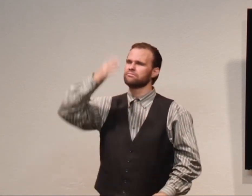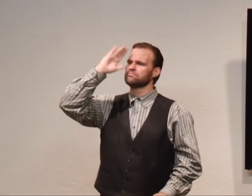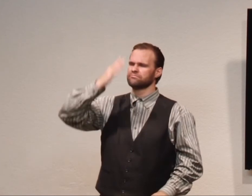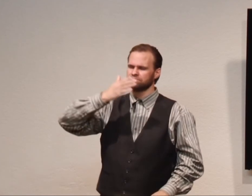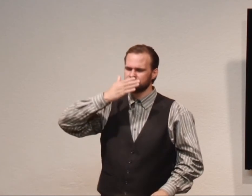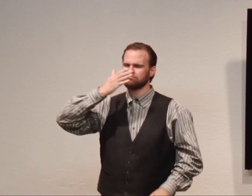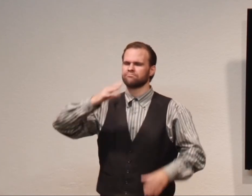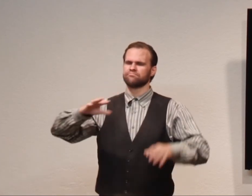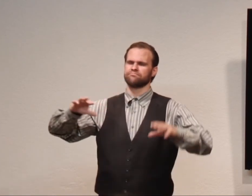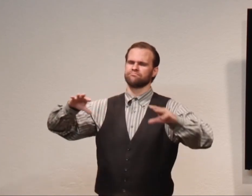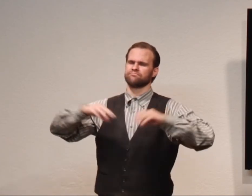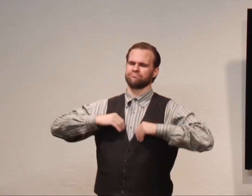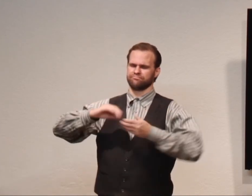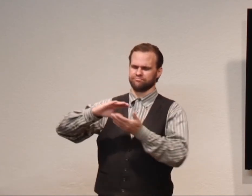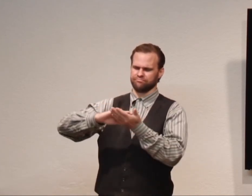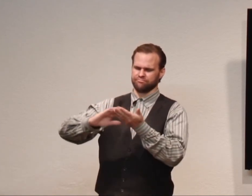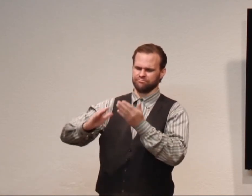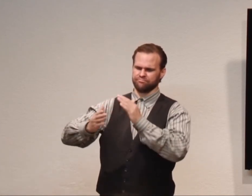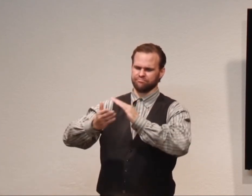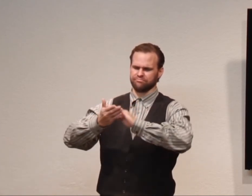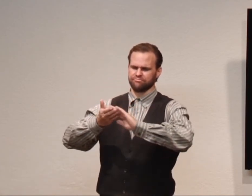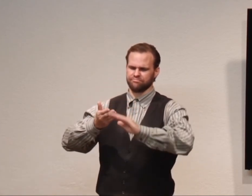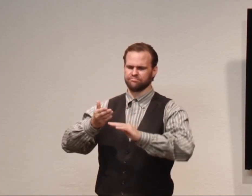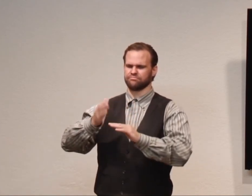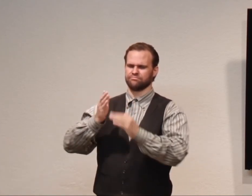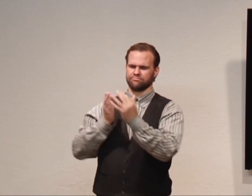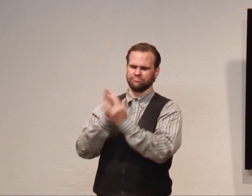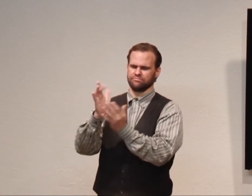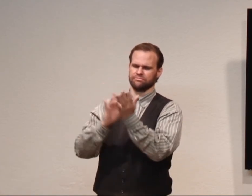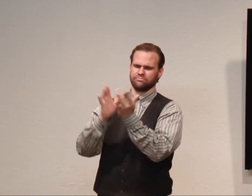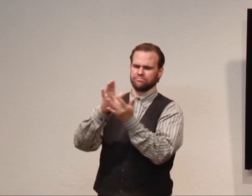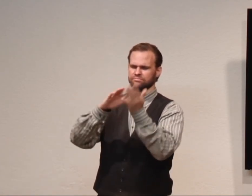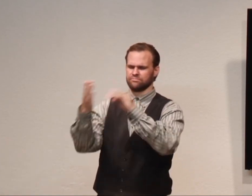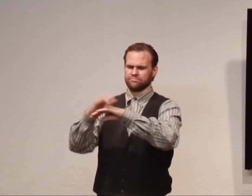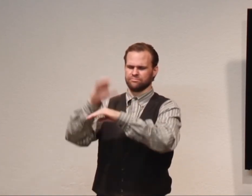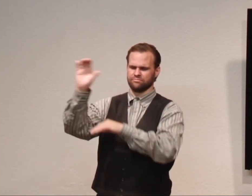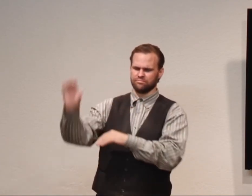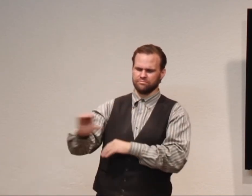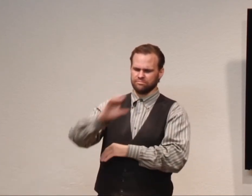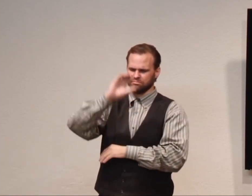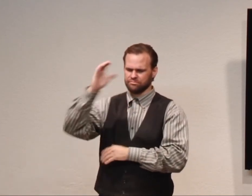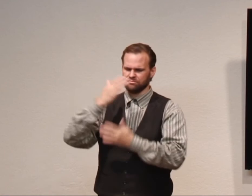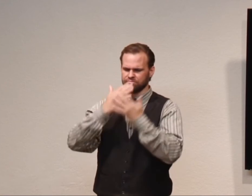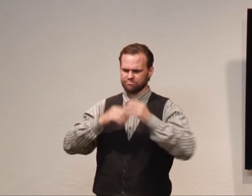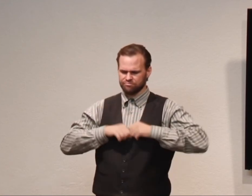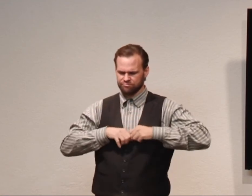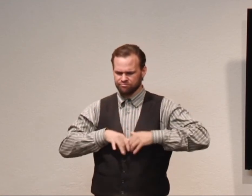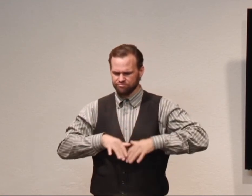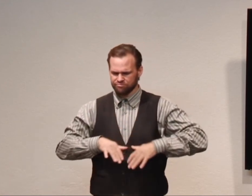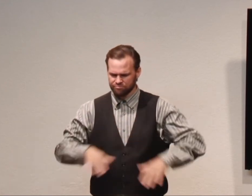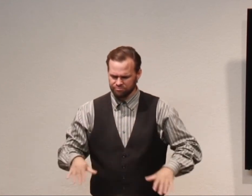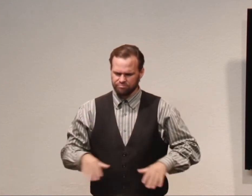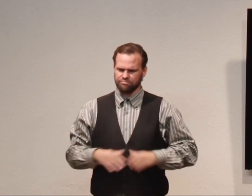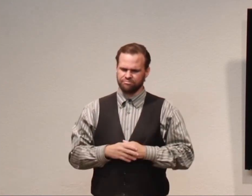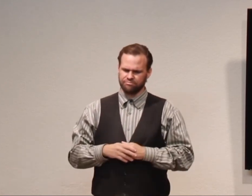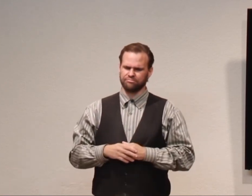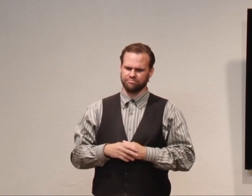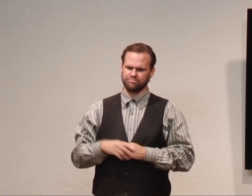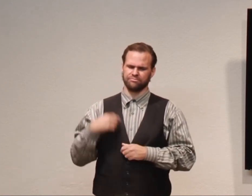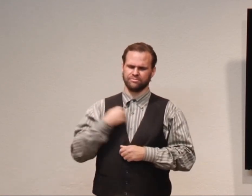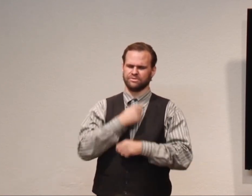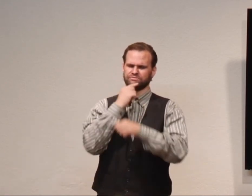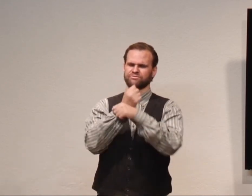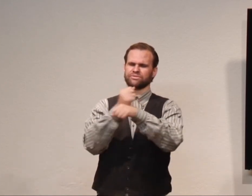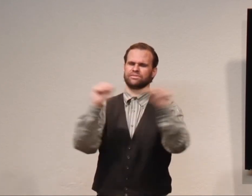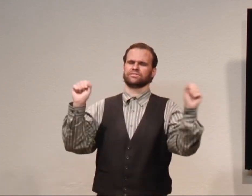Thank you, God, that you sacrificed your life and that your sacrifice was that sweet smelling offering that satisfied God, that when